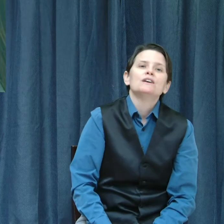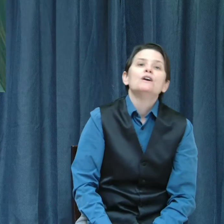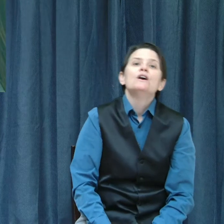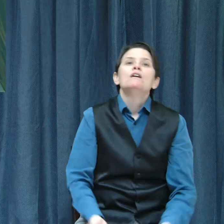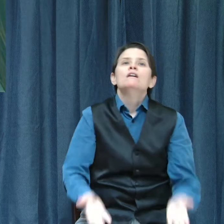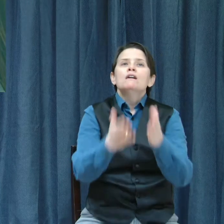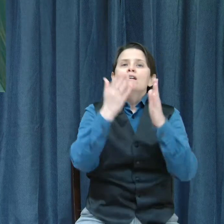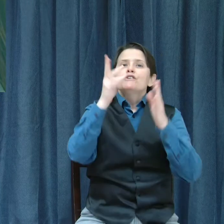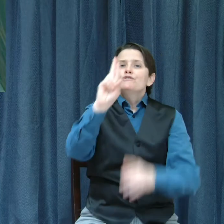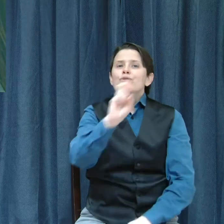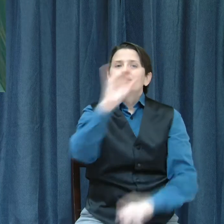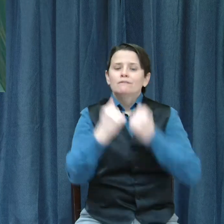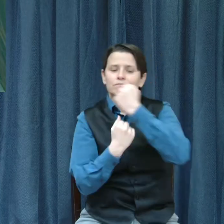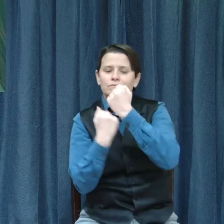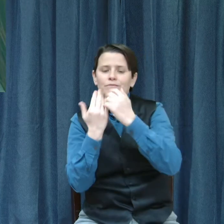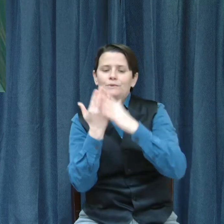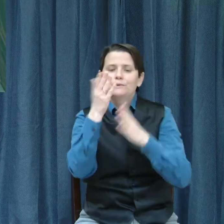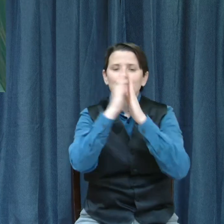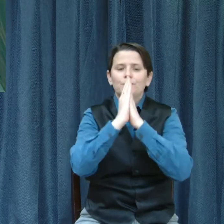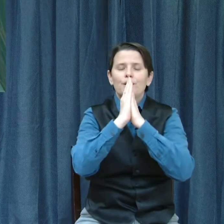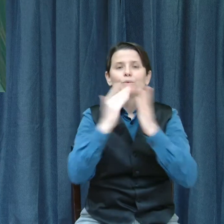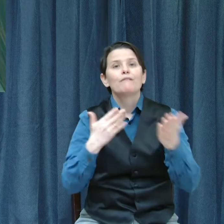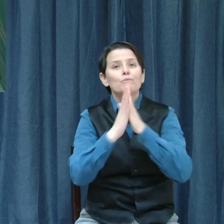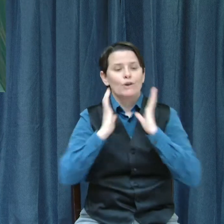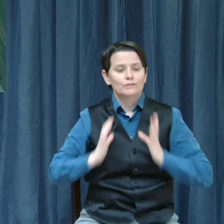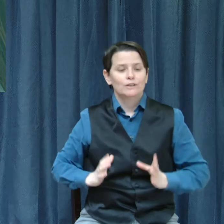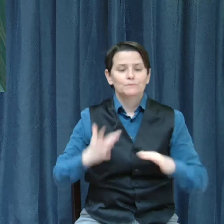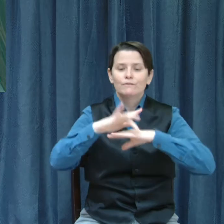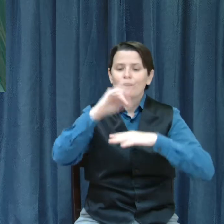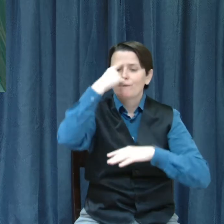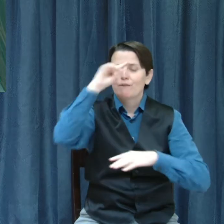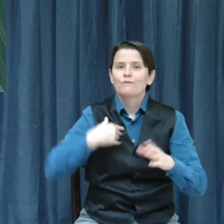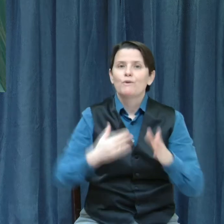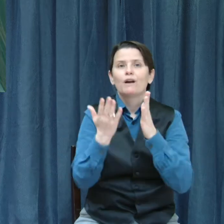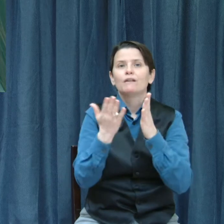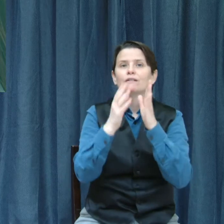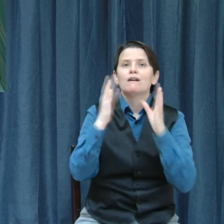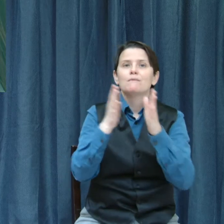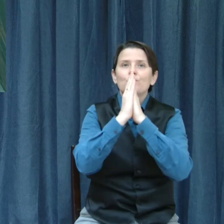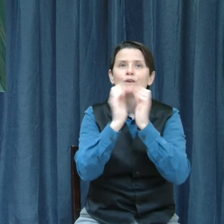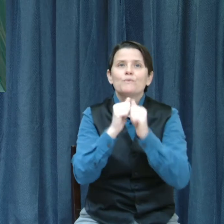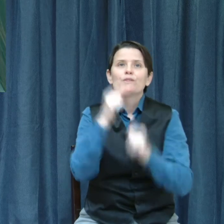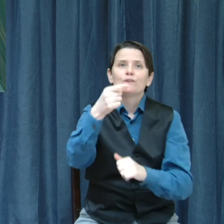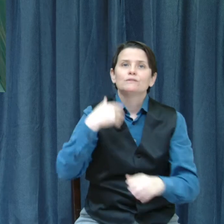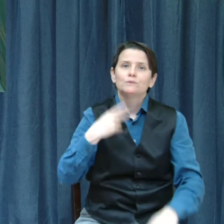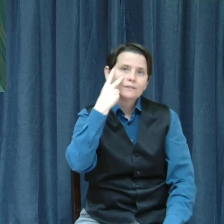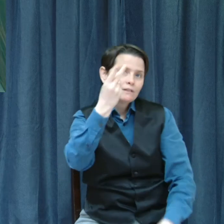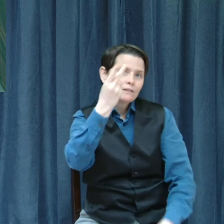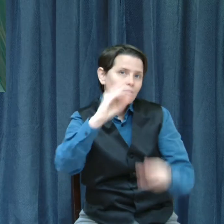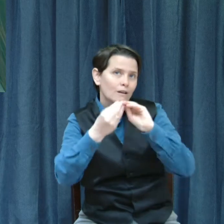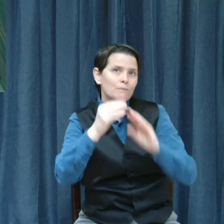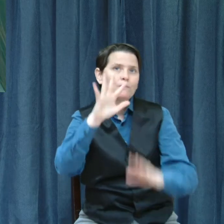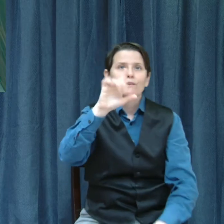with you. The easiest way to reach a prayer chaplain is to dial the phone number you see on the screen. And when you get the